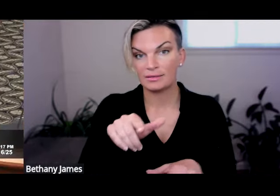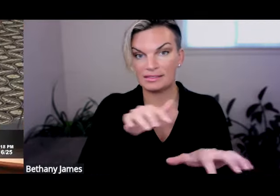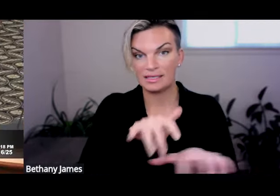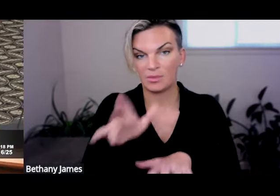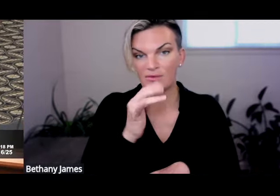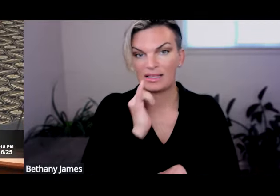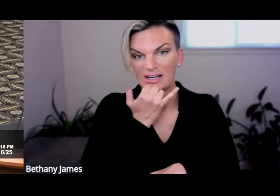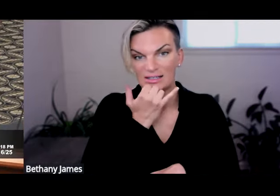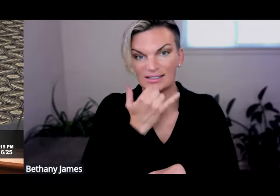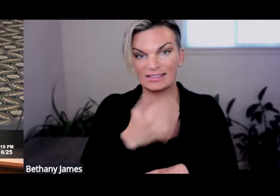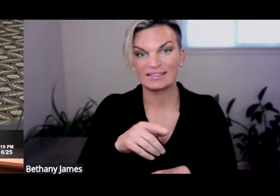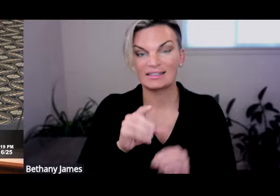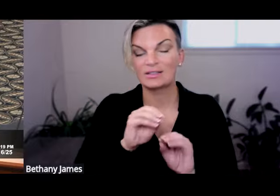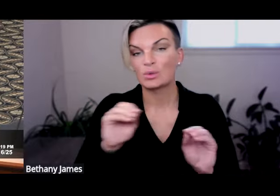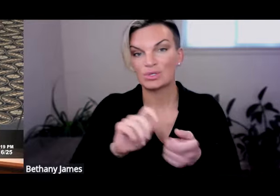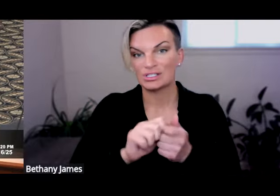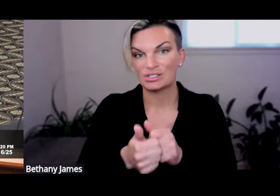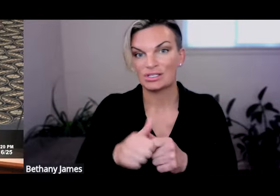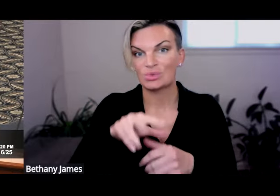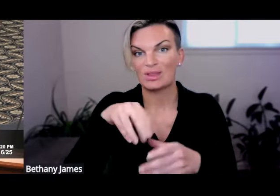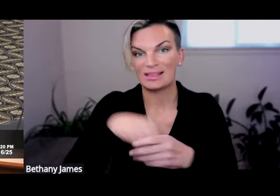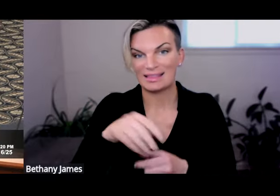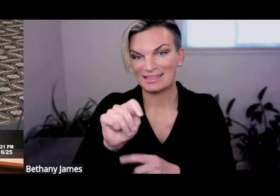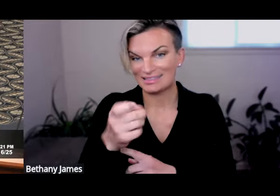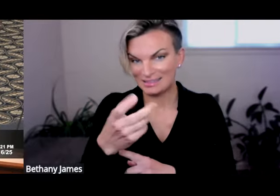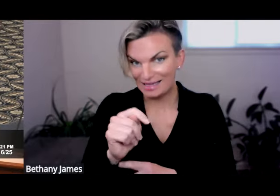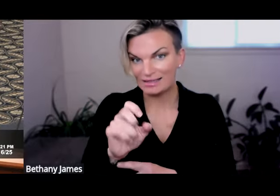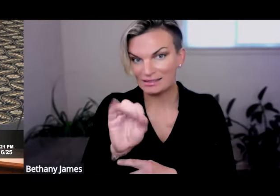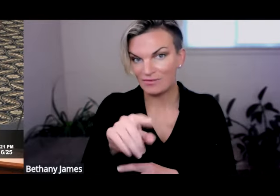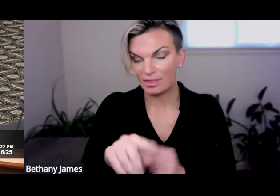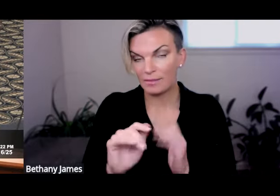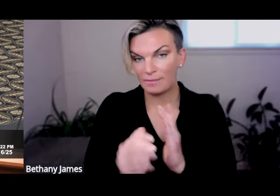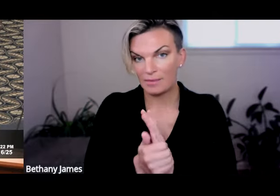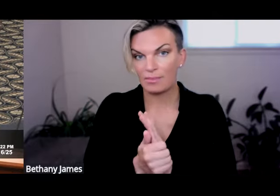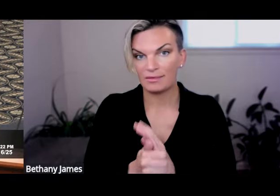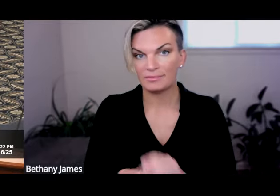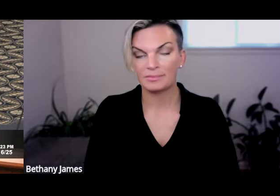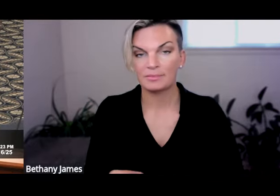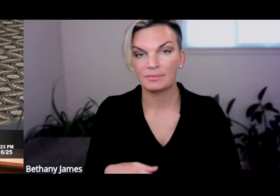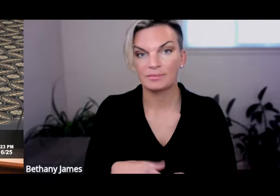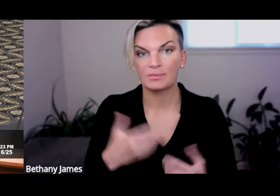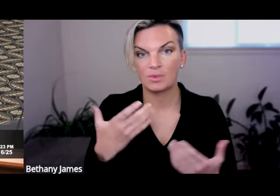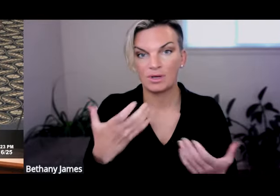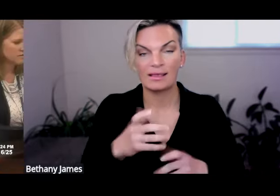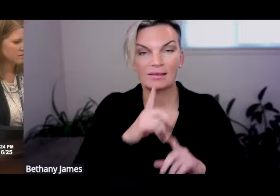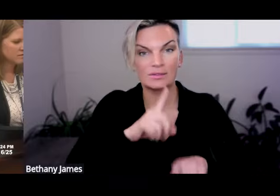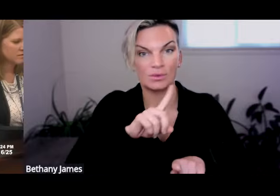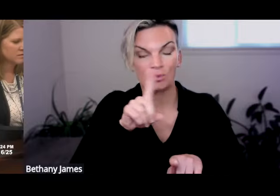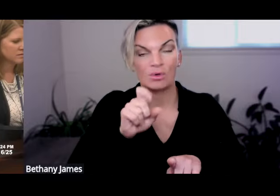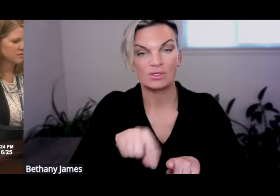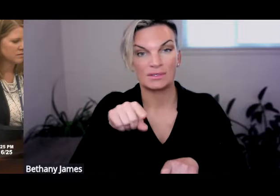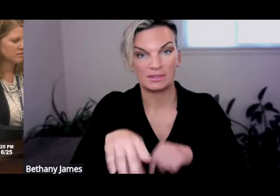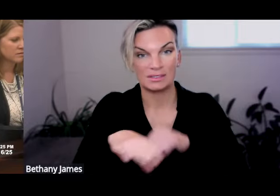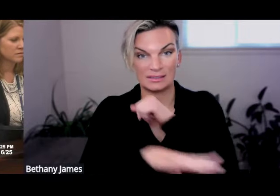any change in the text of the amendment. I want to just jump in and answer a question that was asked. So at the September